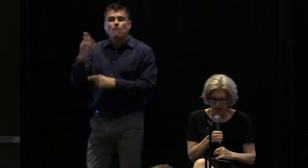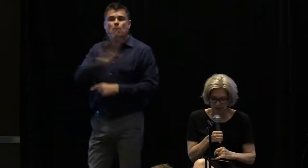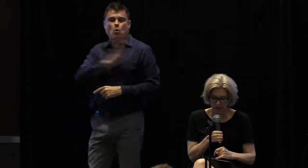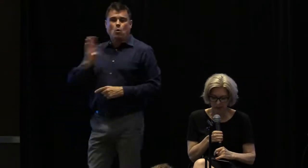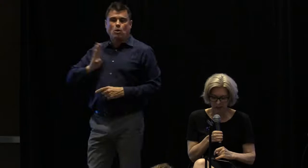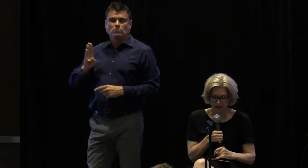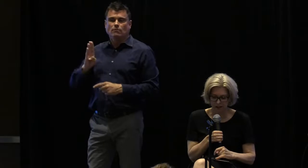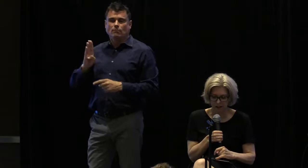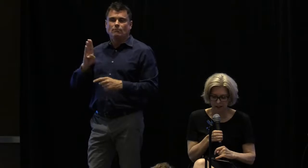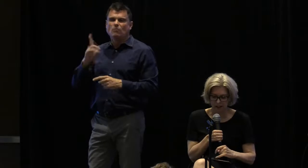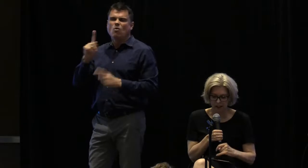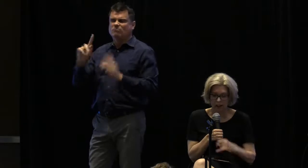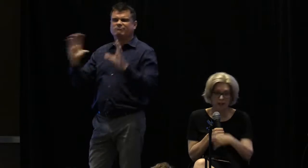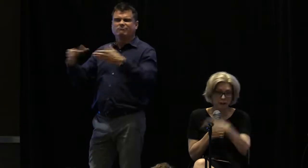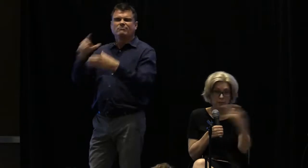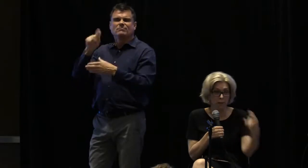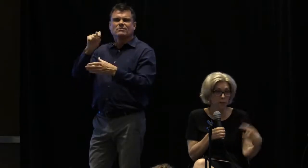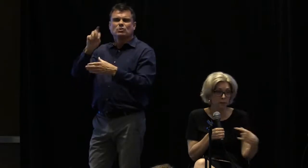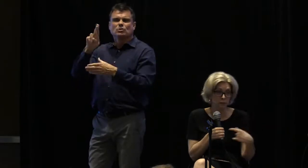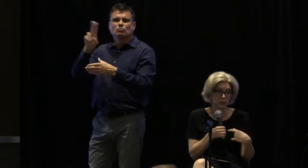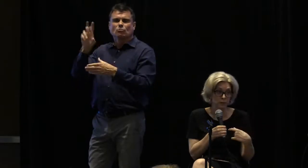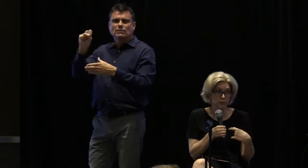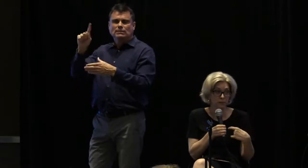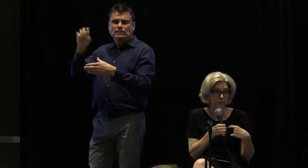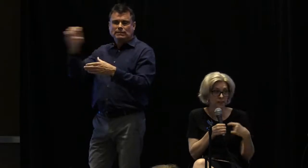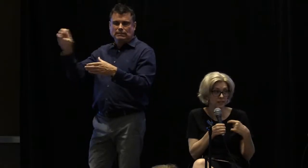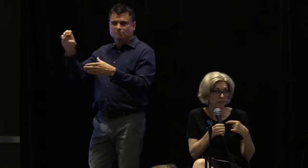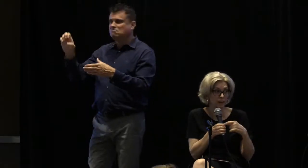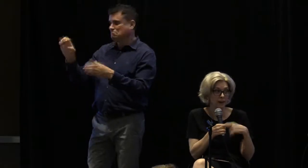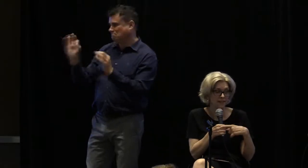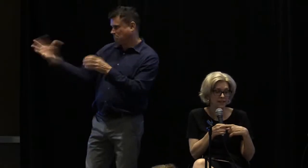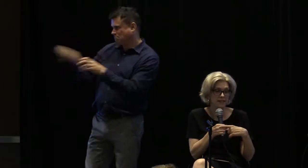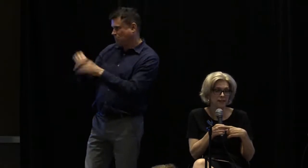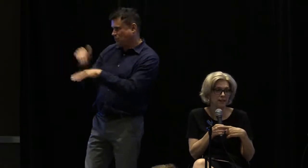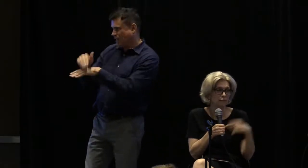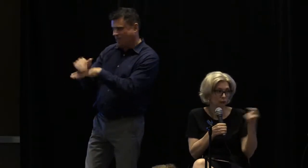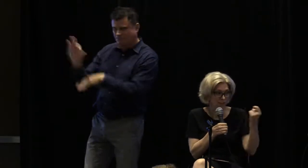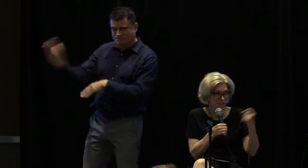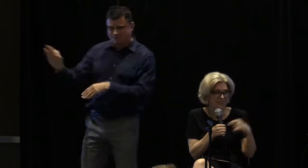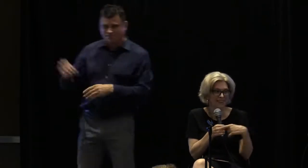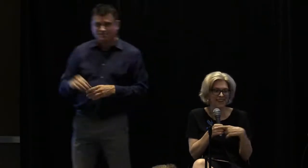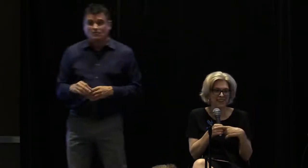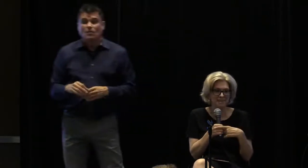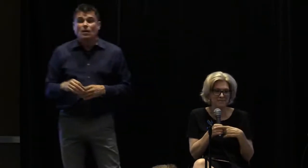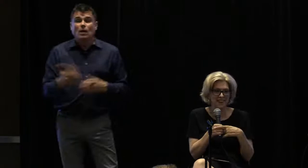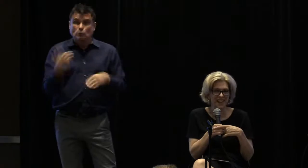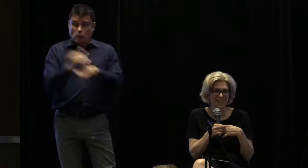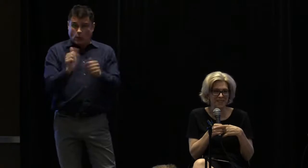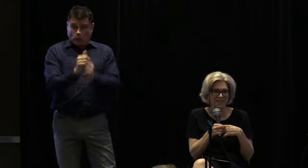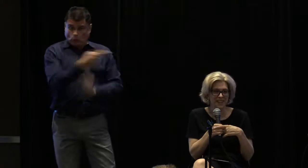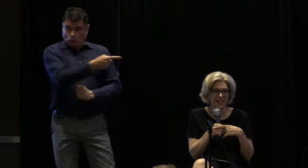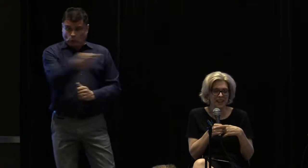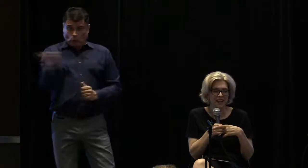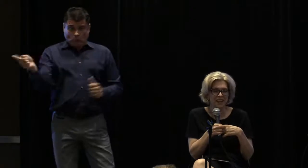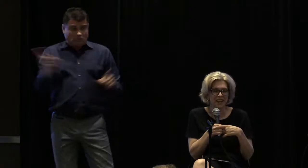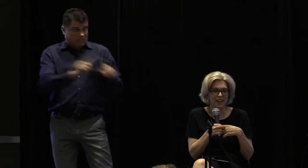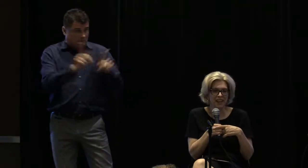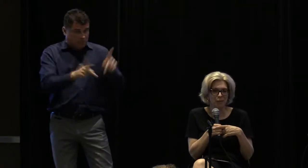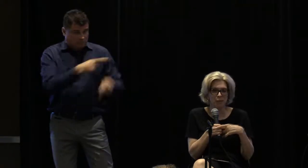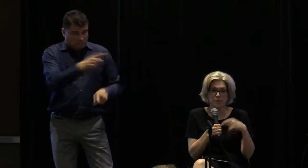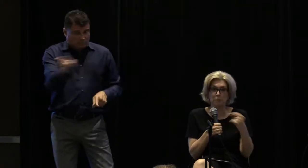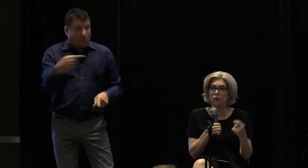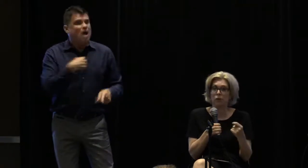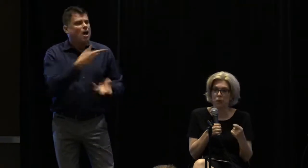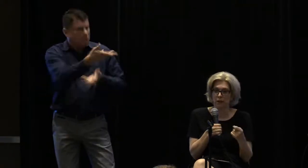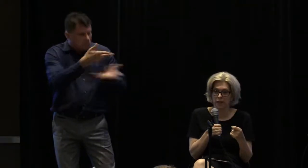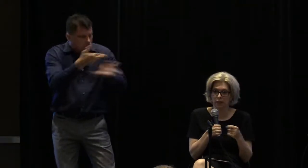I've spent a lot of time with a lot of people in this room in different capacities, Forrest and others.